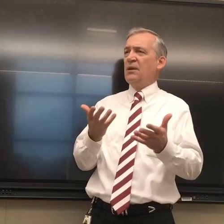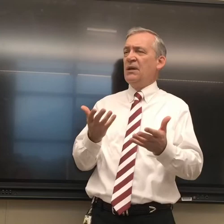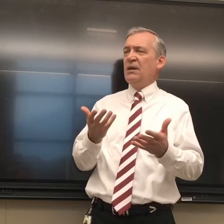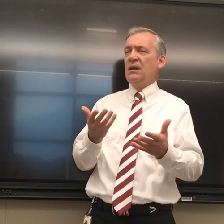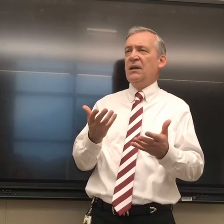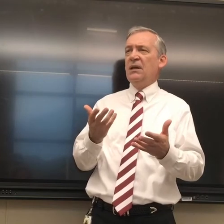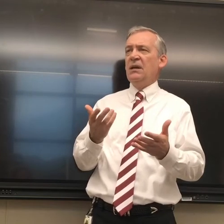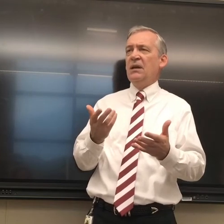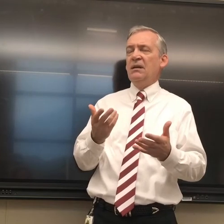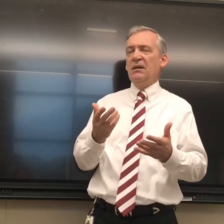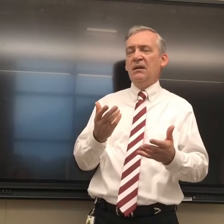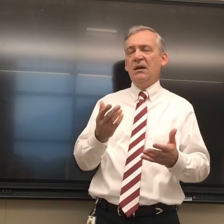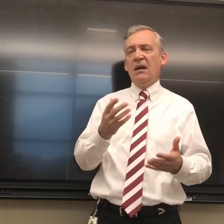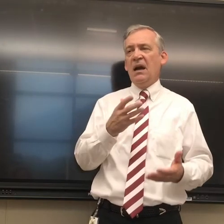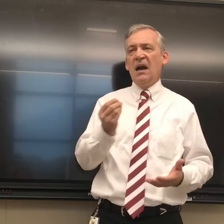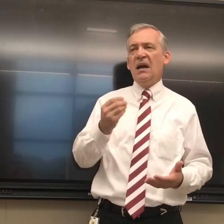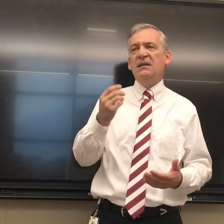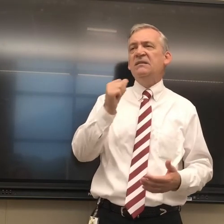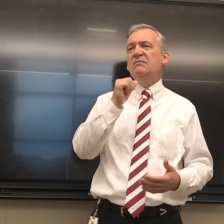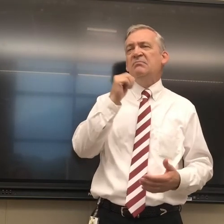the area below the surface.